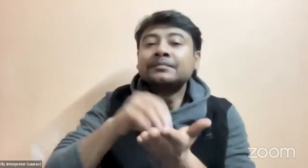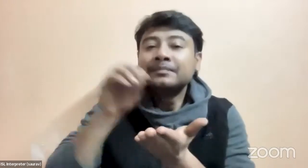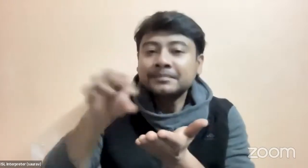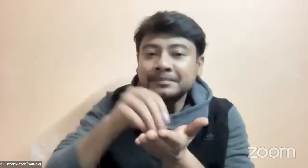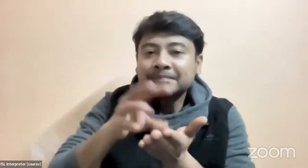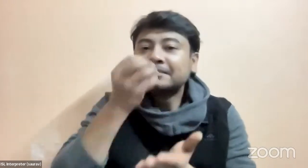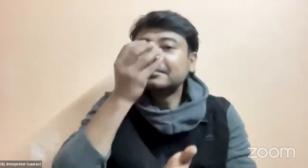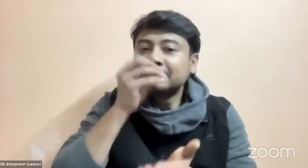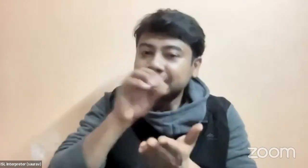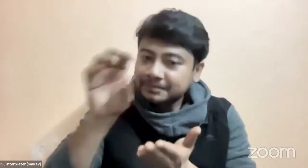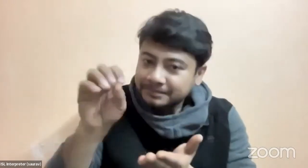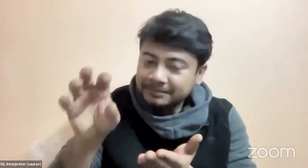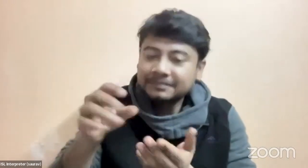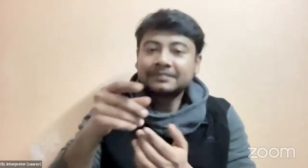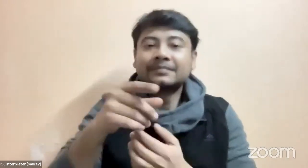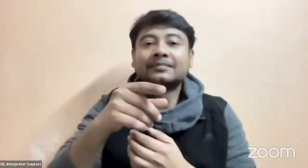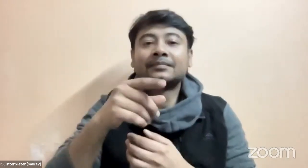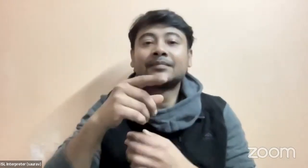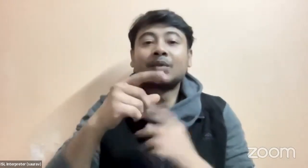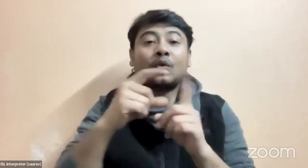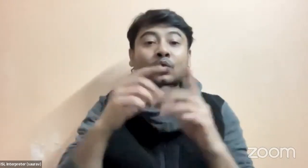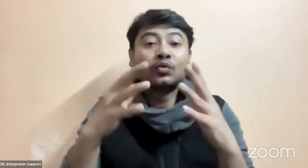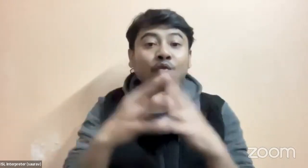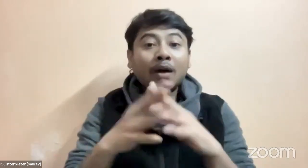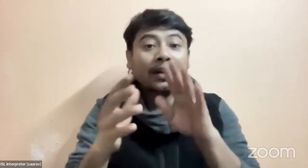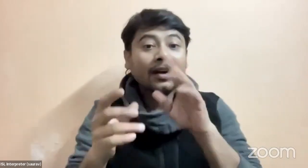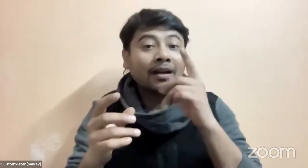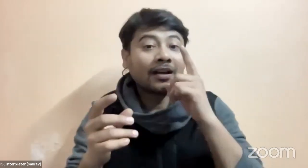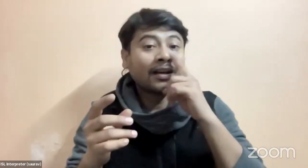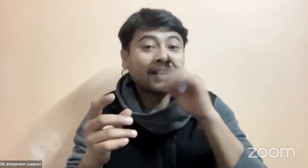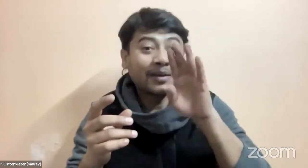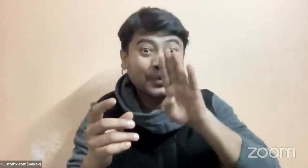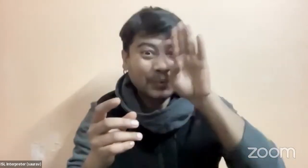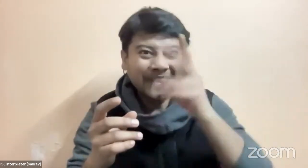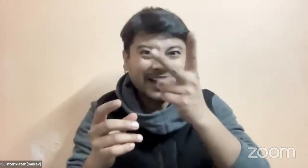of Dwarika in the spiritual world.